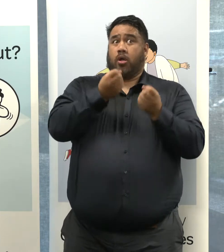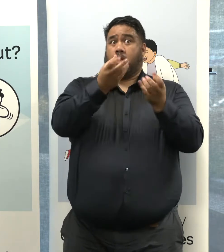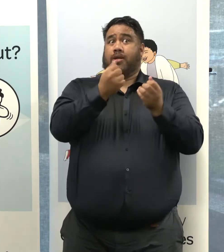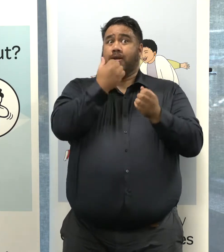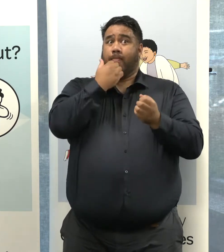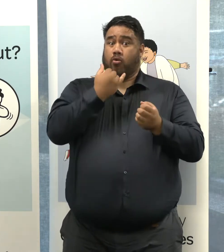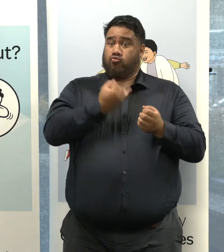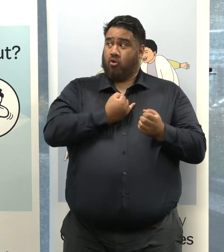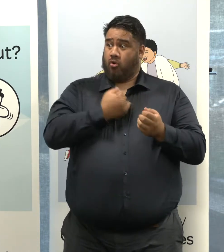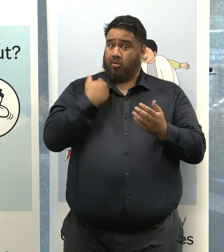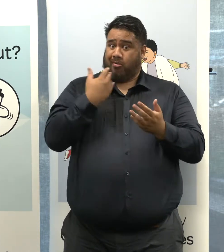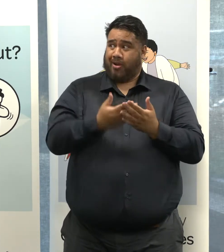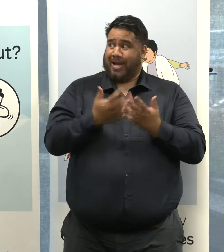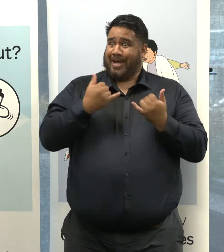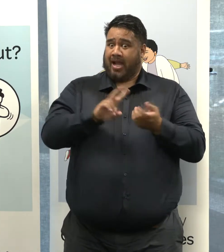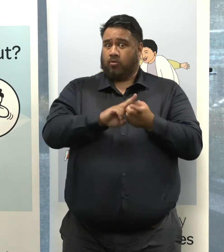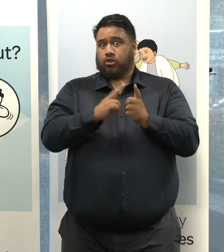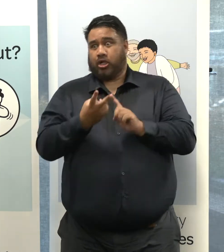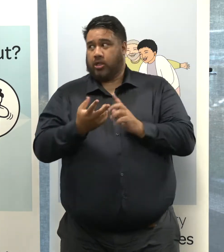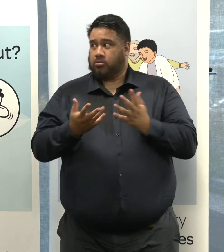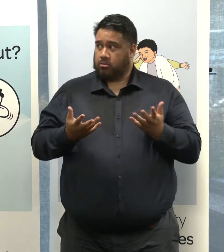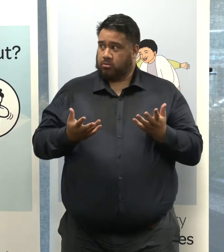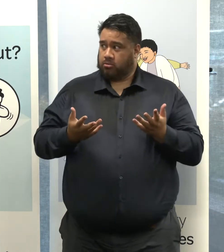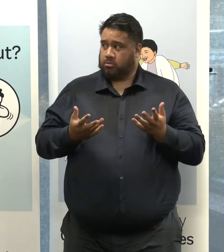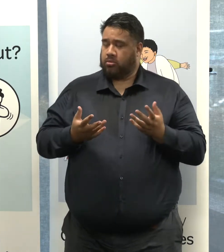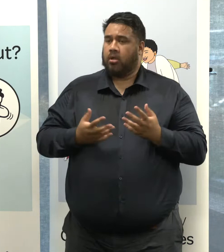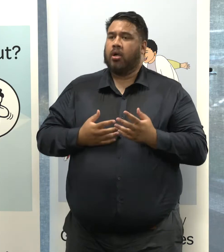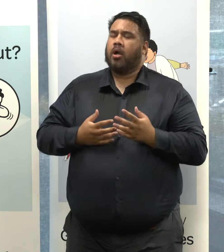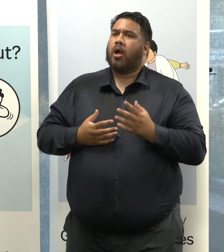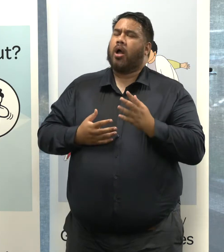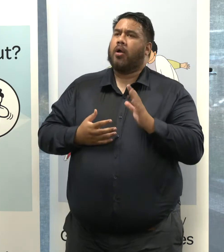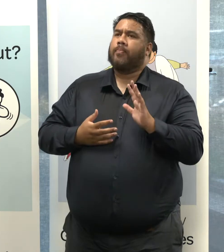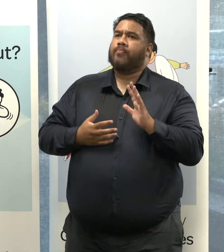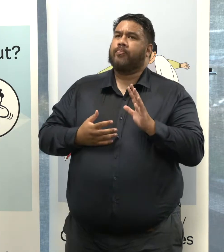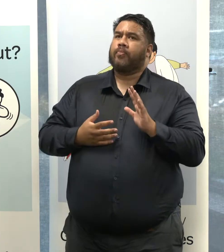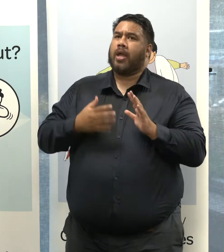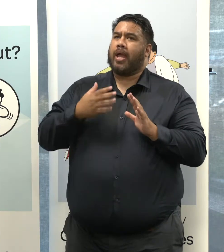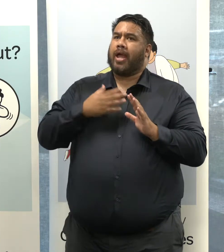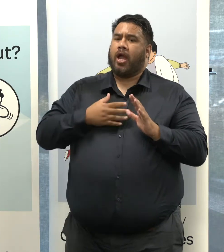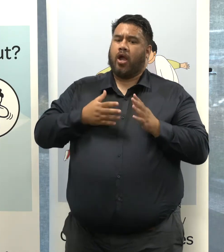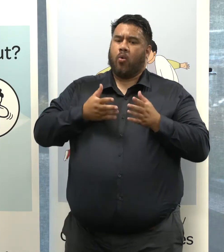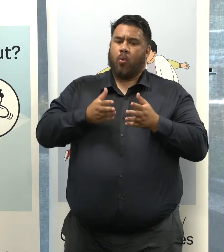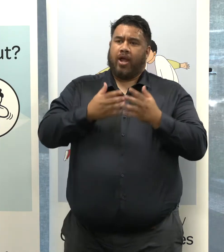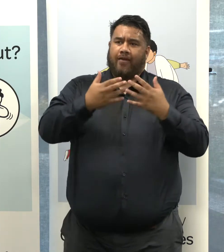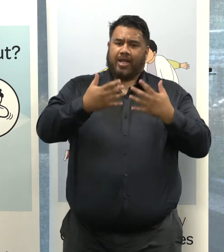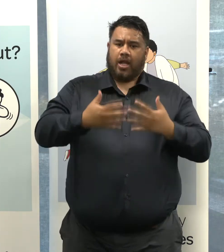Organization up till now? I would say that our approach has been